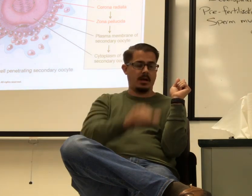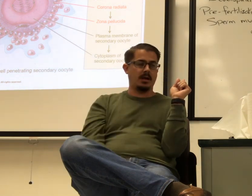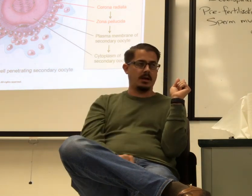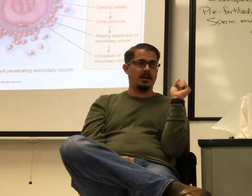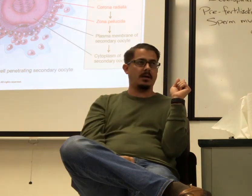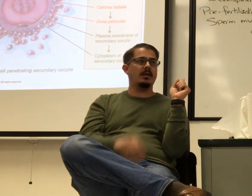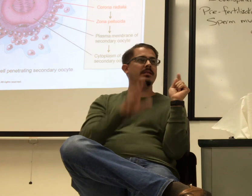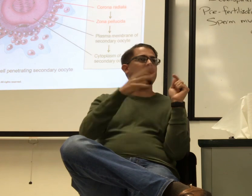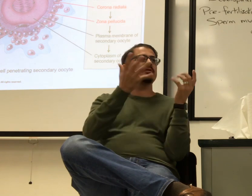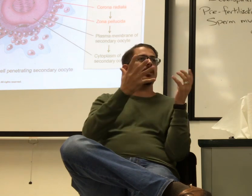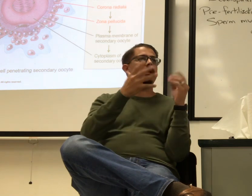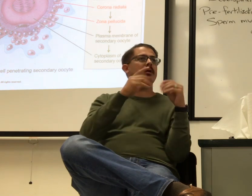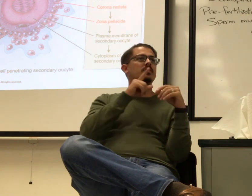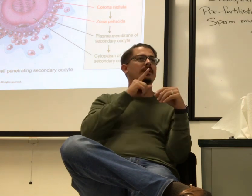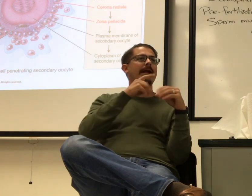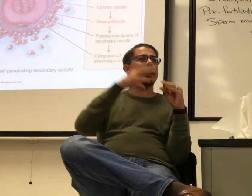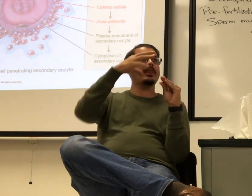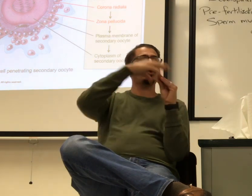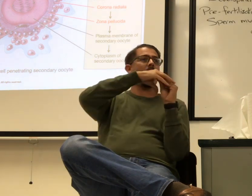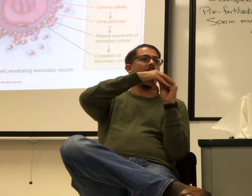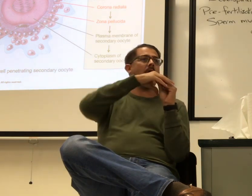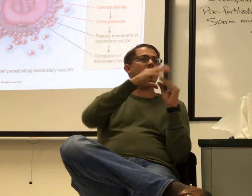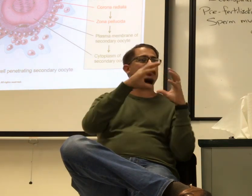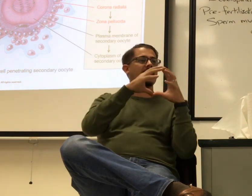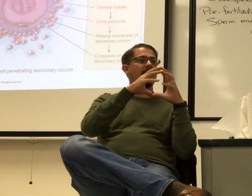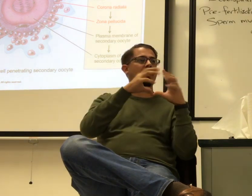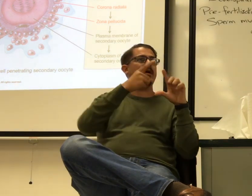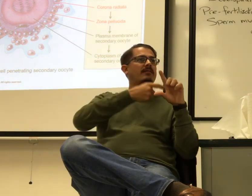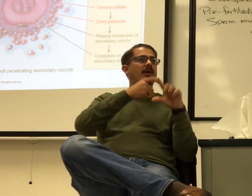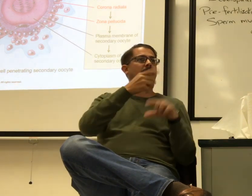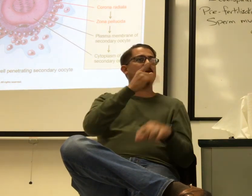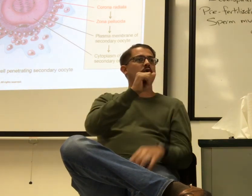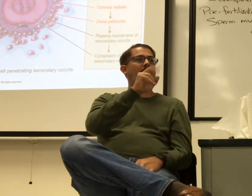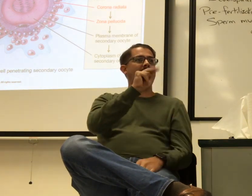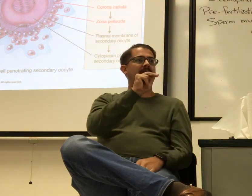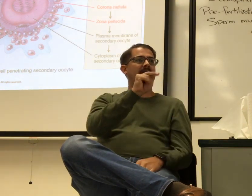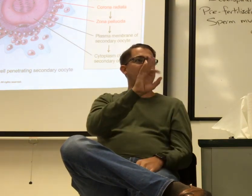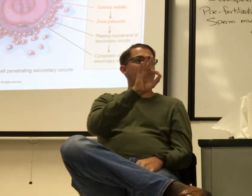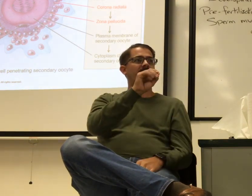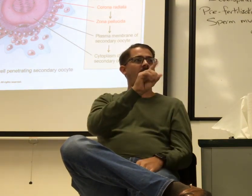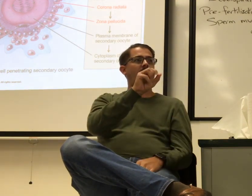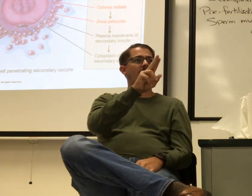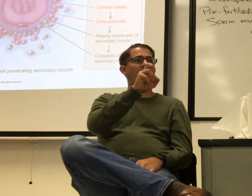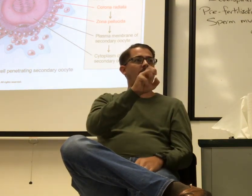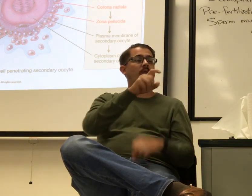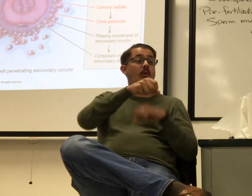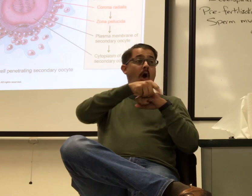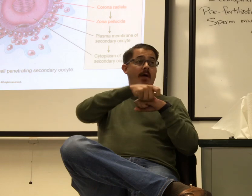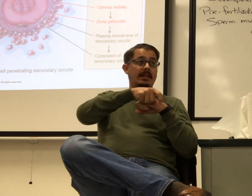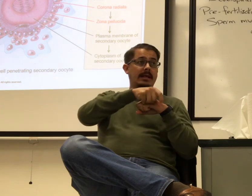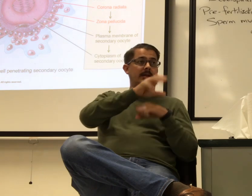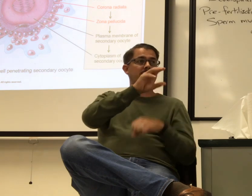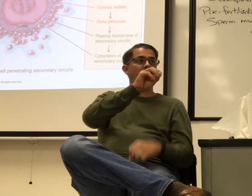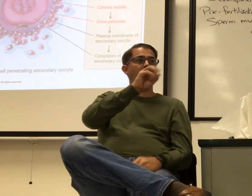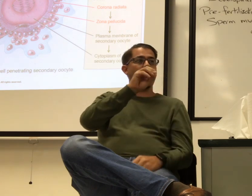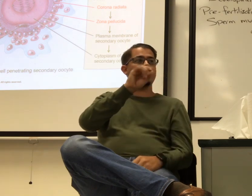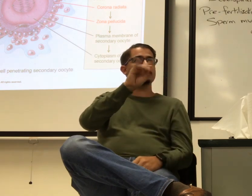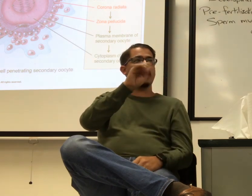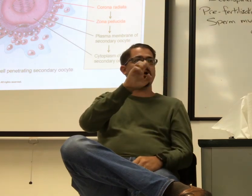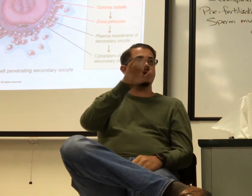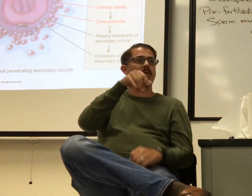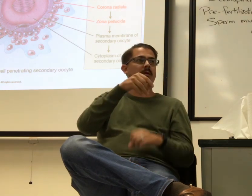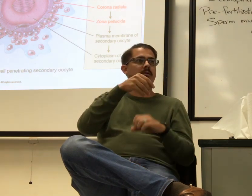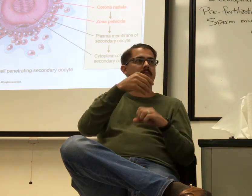crown of cells. They're granulosa cells. They're from the graafian follicle. When you ovulated the oocyte, you ovulated some of those cells with